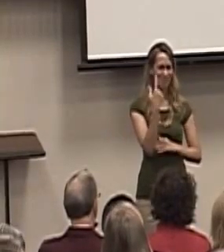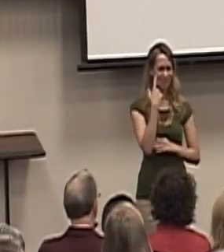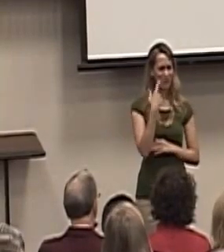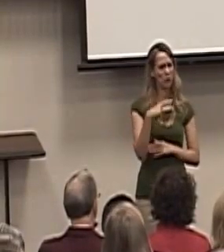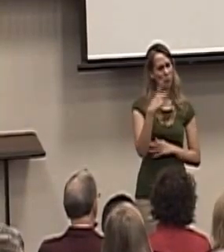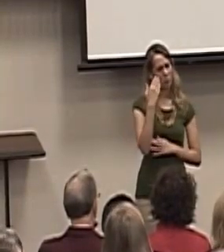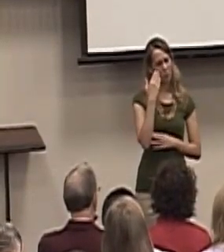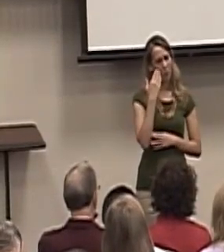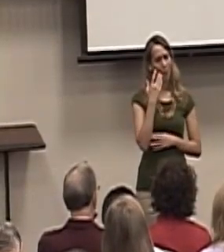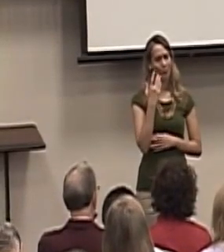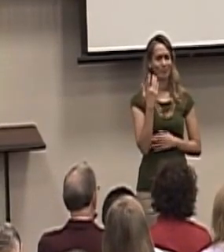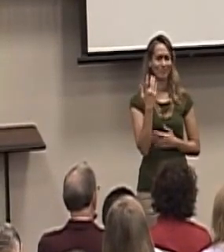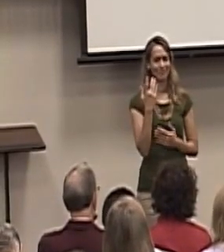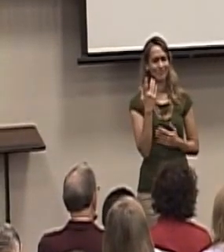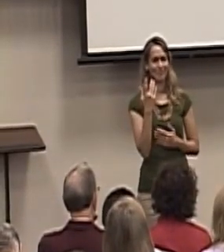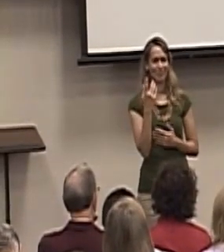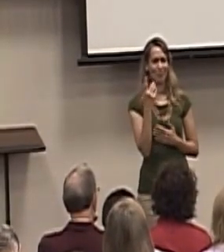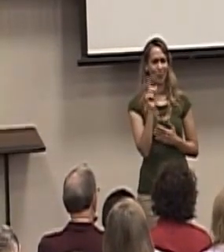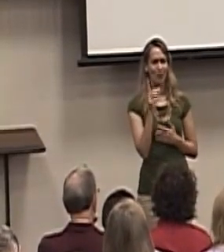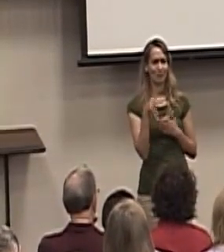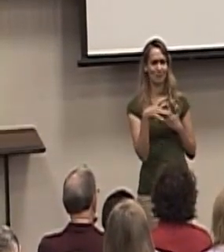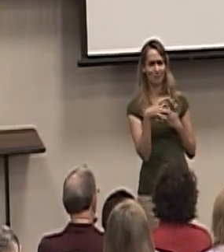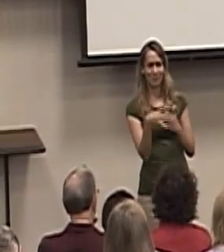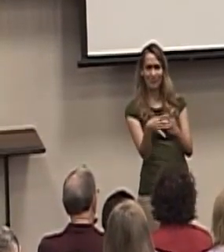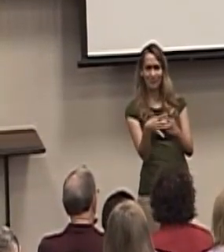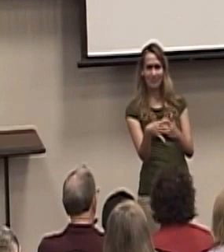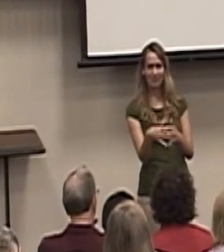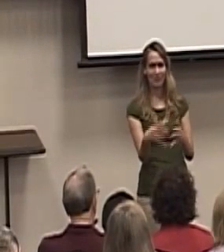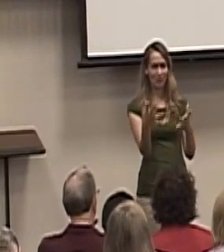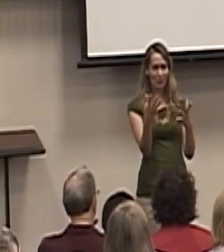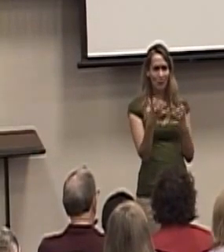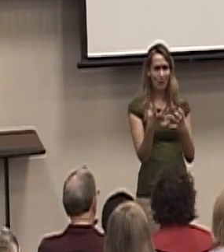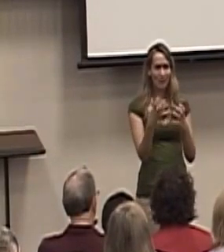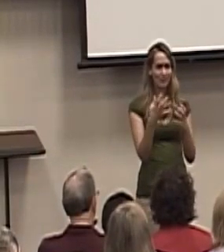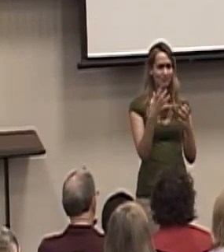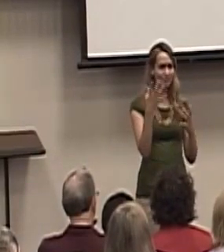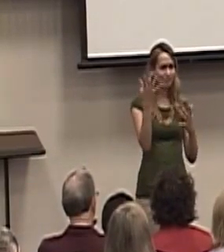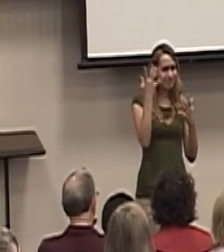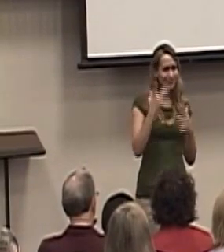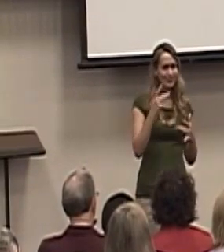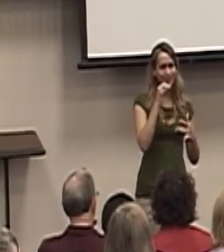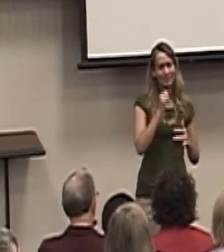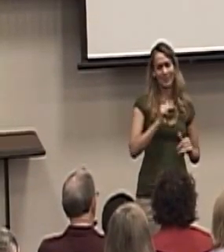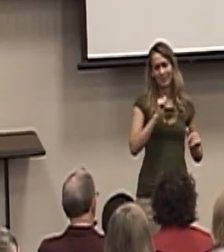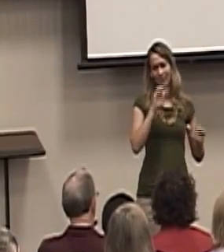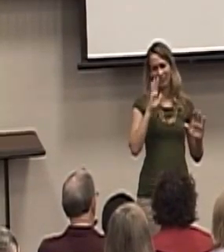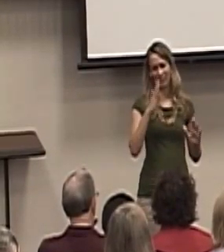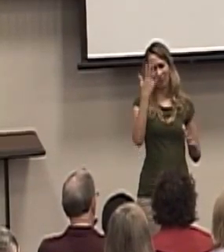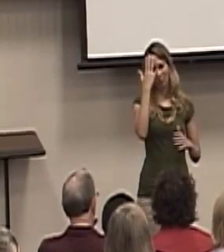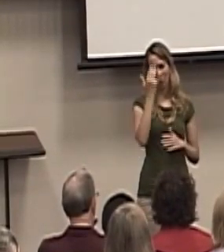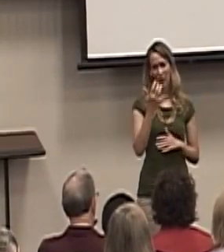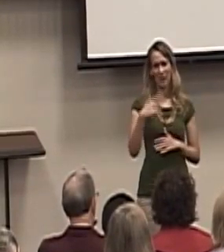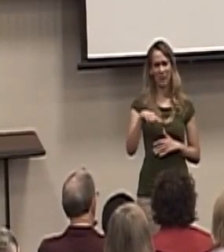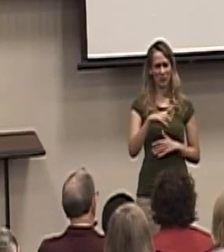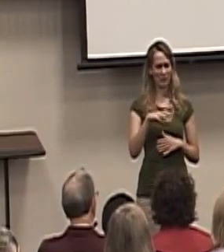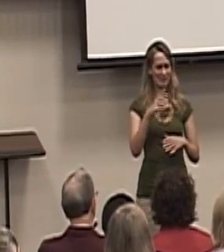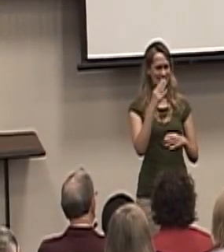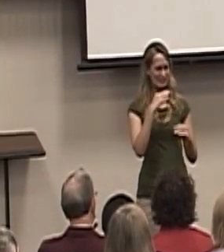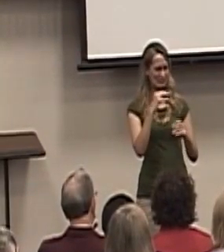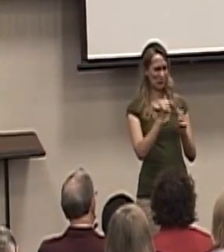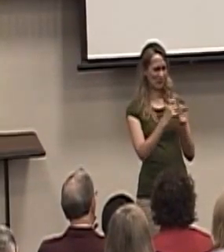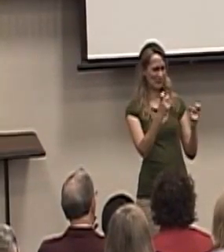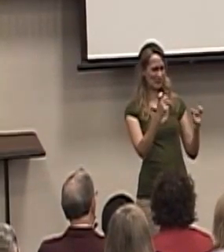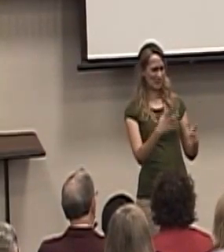going. I desire mercy and not sacrifice. Why are you eating with the sinners,